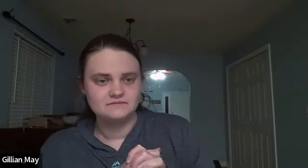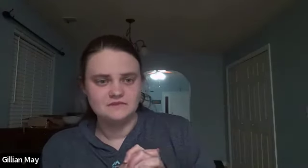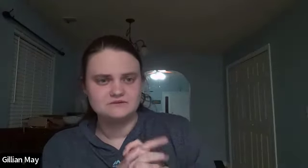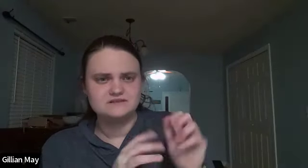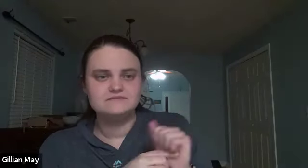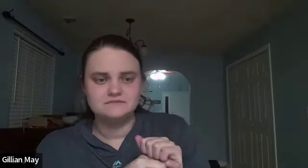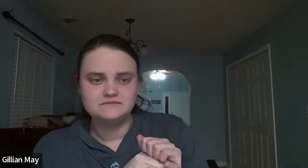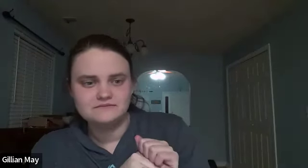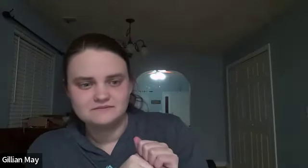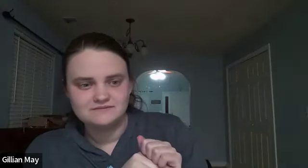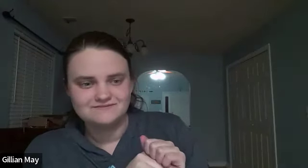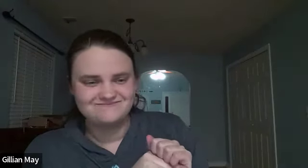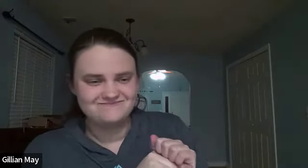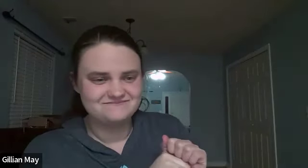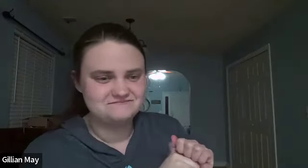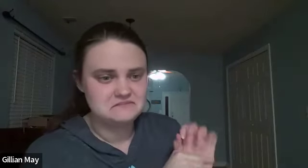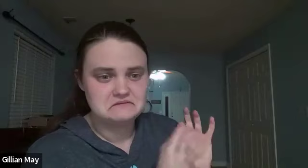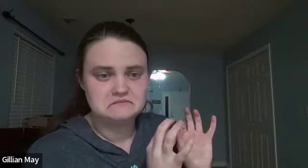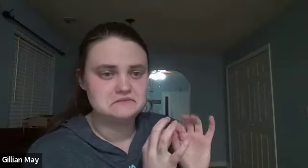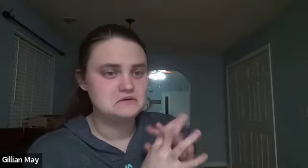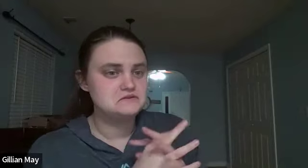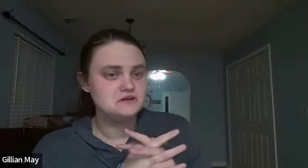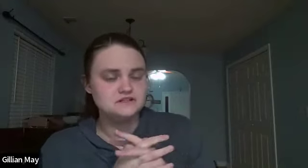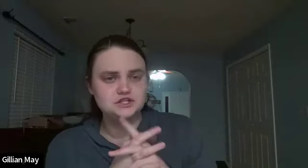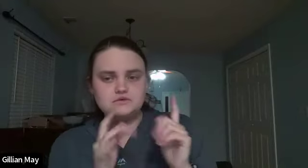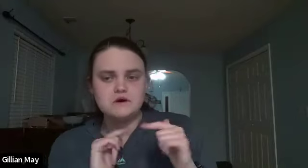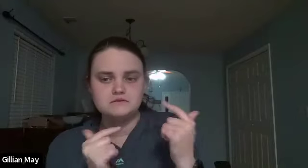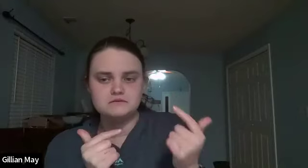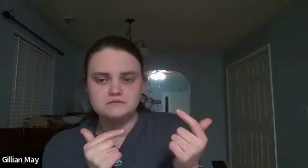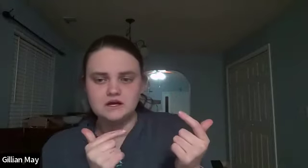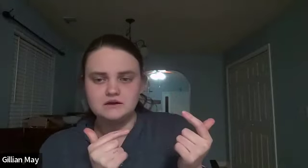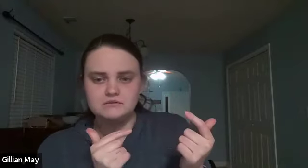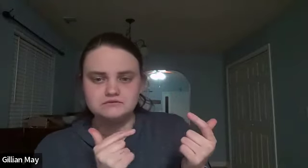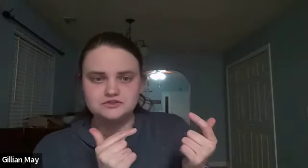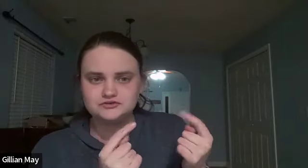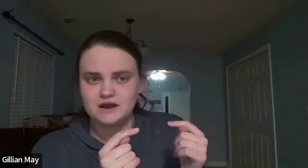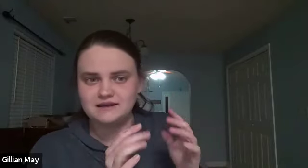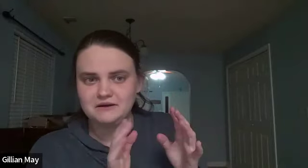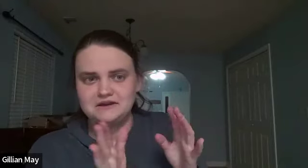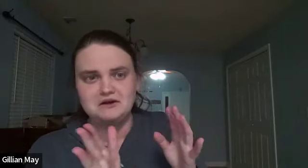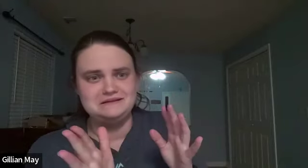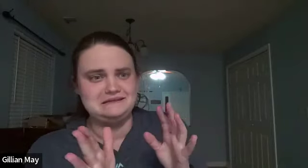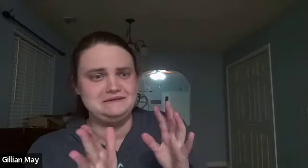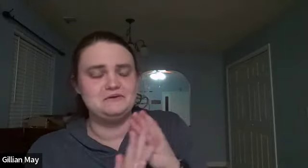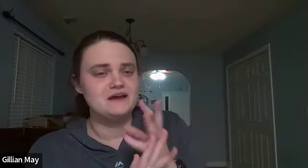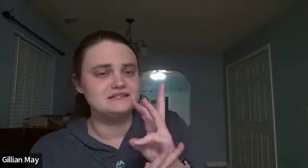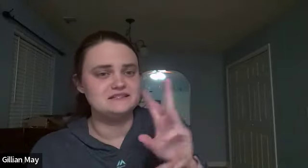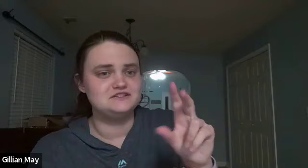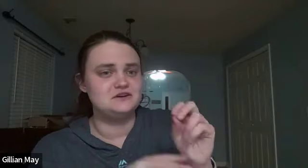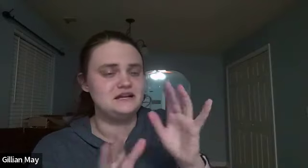And yeah, so I think that's that. Sounds good. Do you want to try to, I know it's like going past 6:30 and I'm